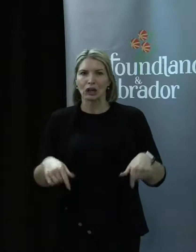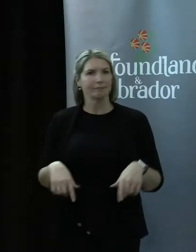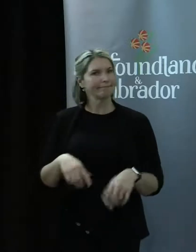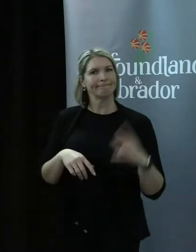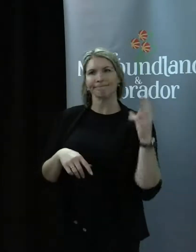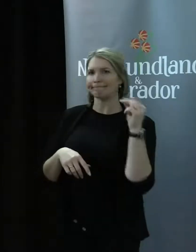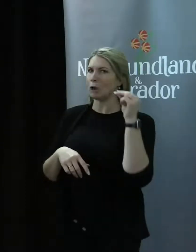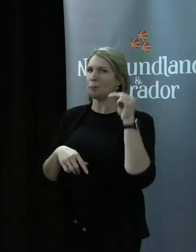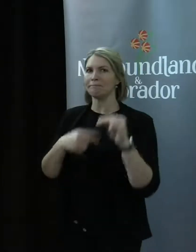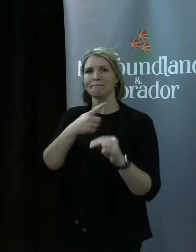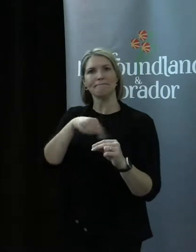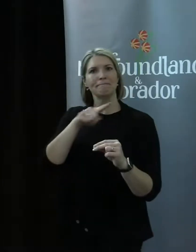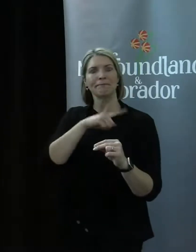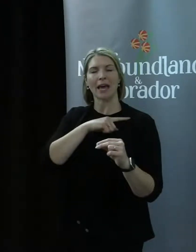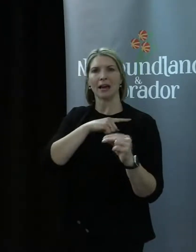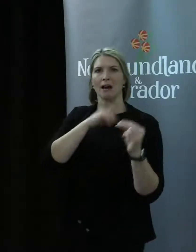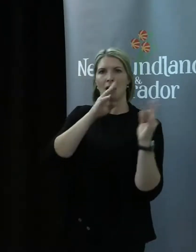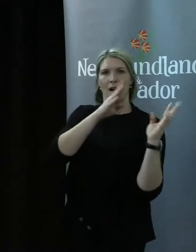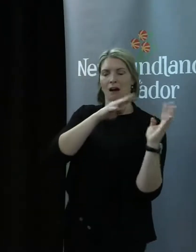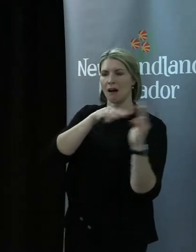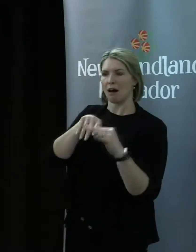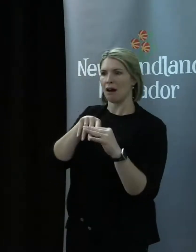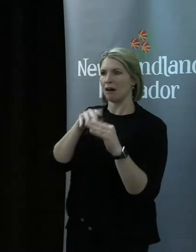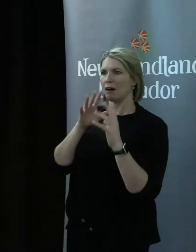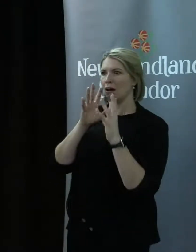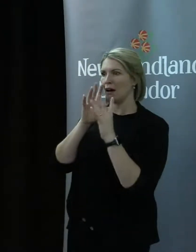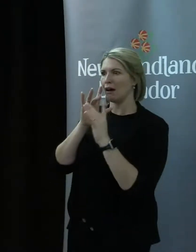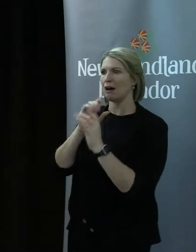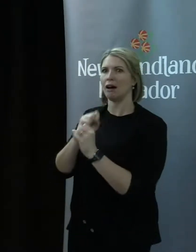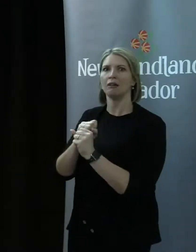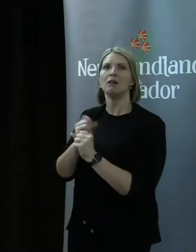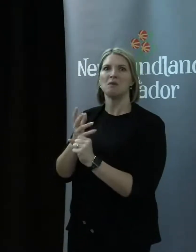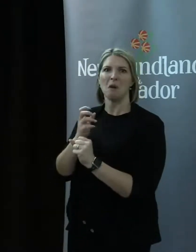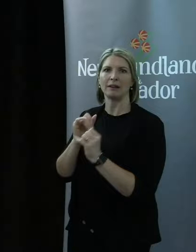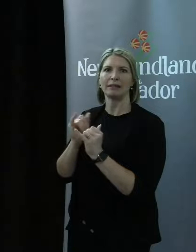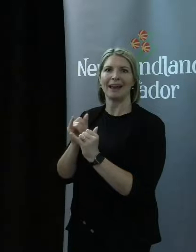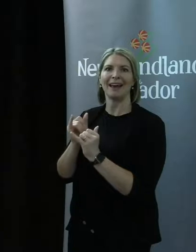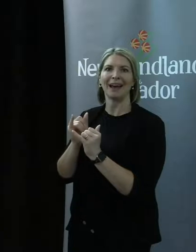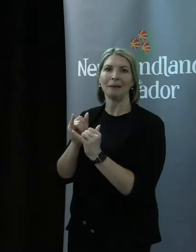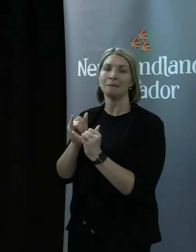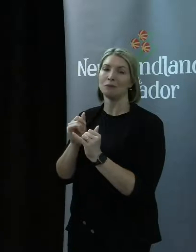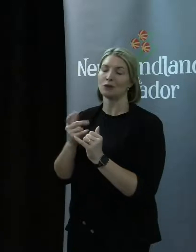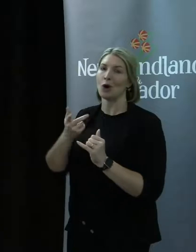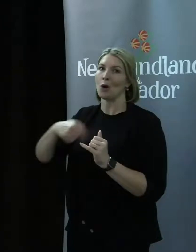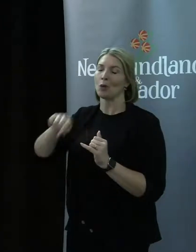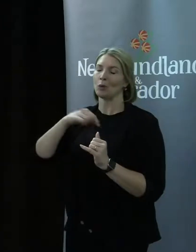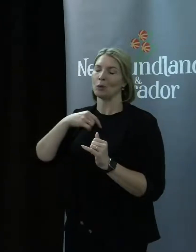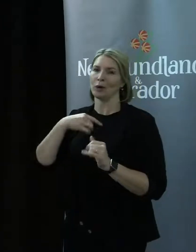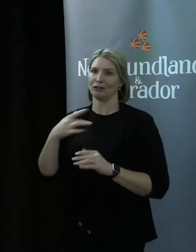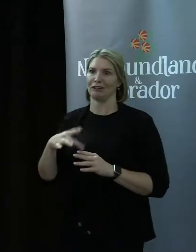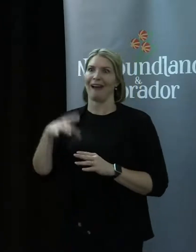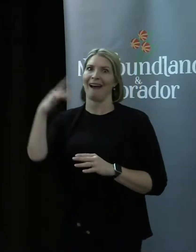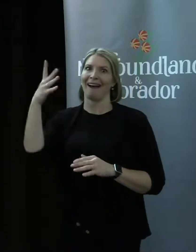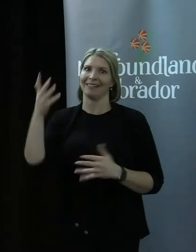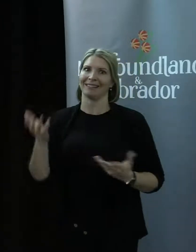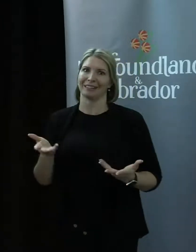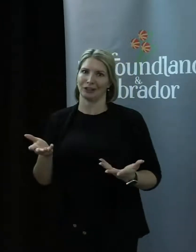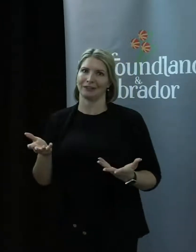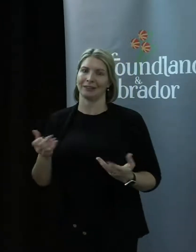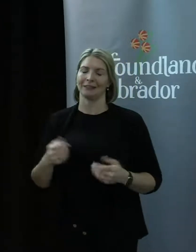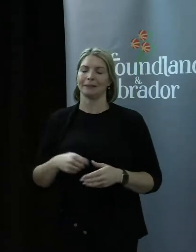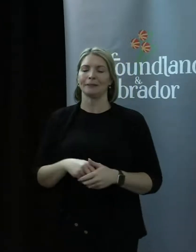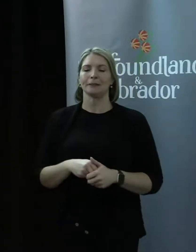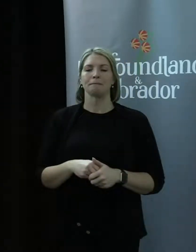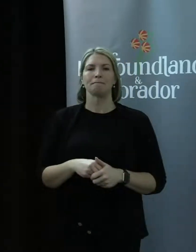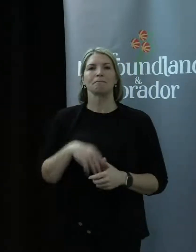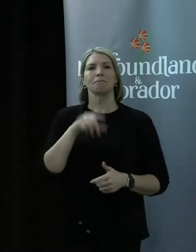few disagreements, but most of the time we do fine. Vision 26 is a culmination of